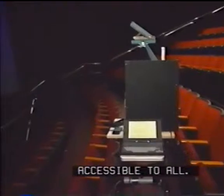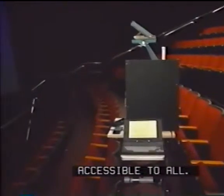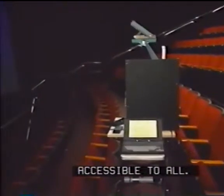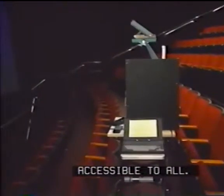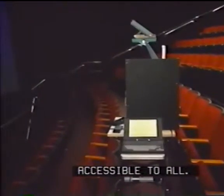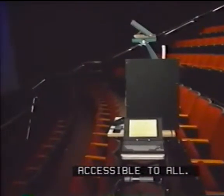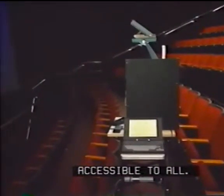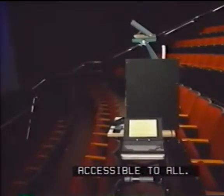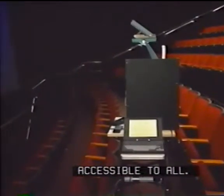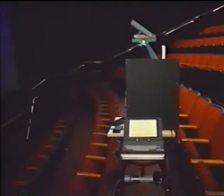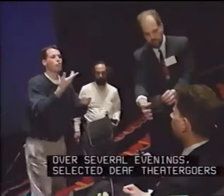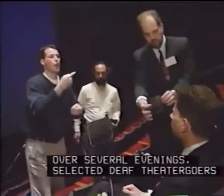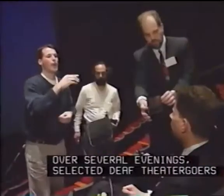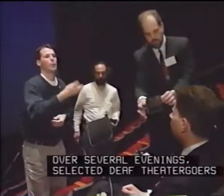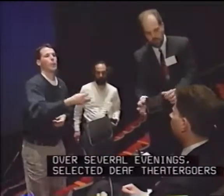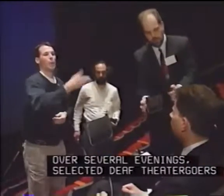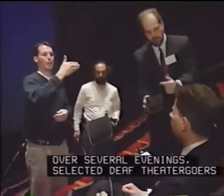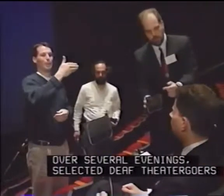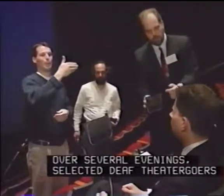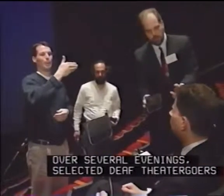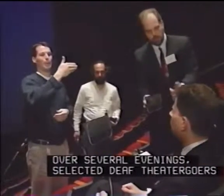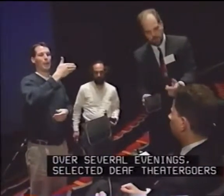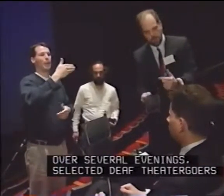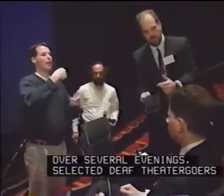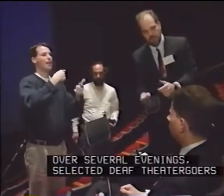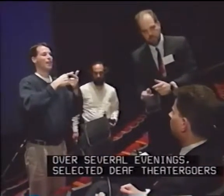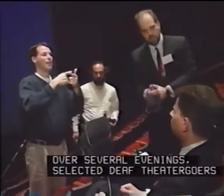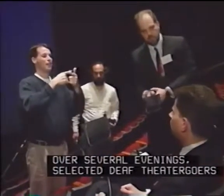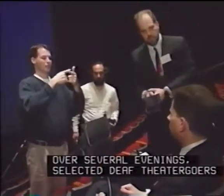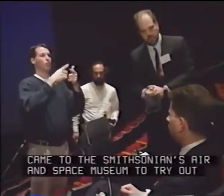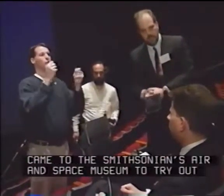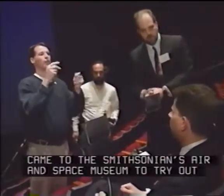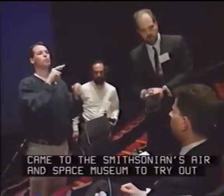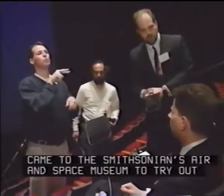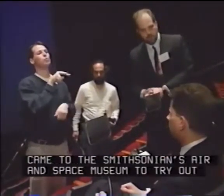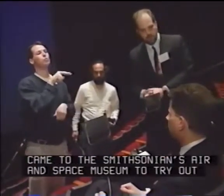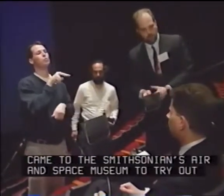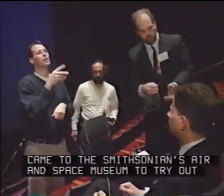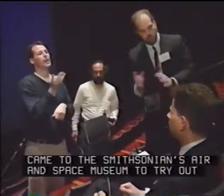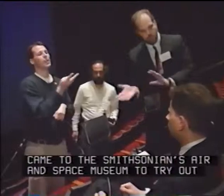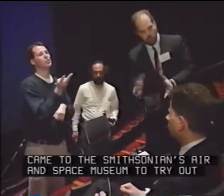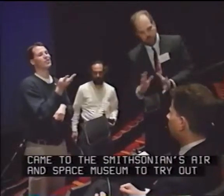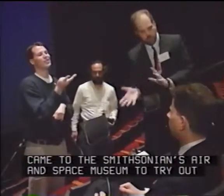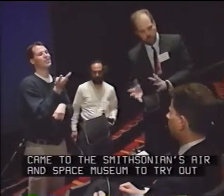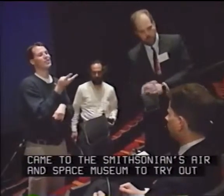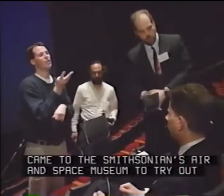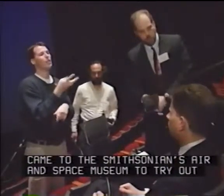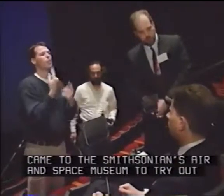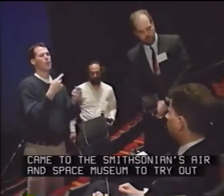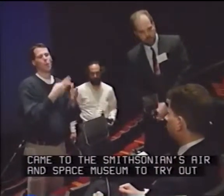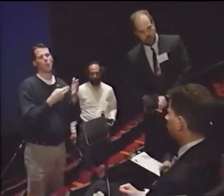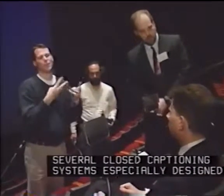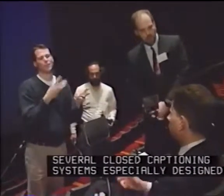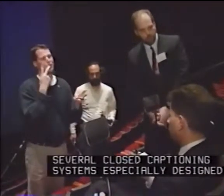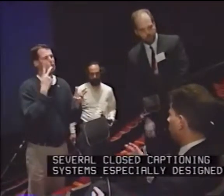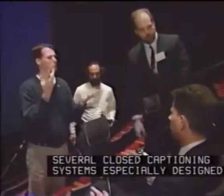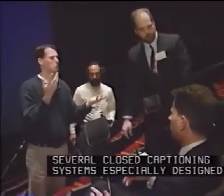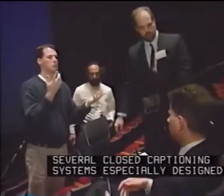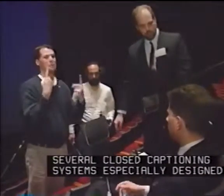Over several evenings, selected deaf theater goers came to the Smithsonian's Air and Space Museum to try out several closed